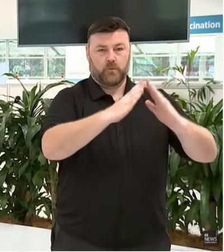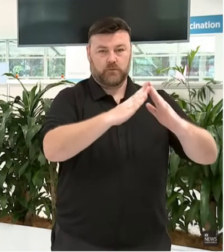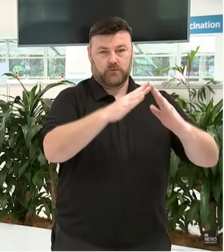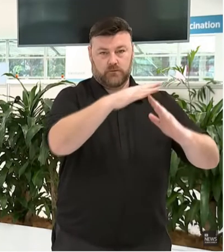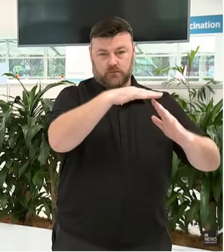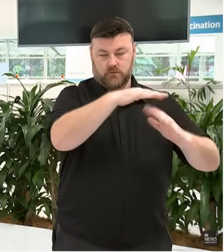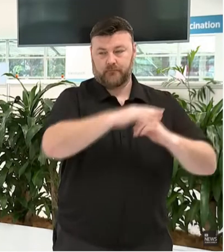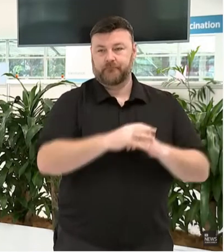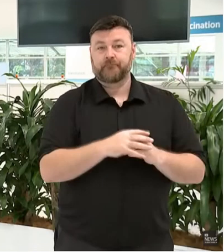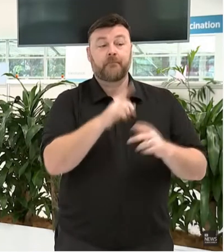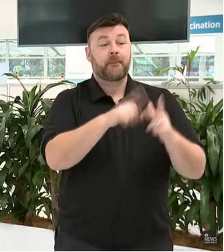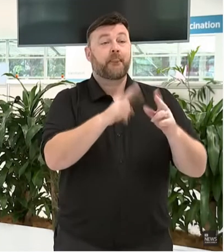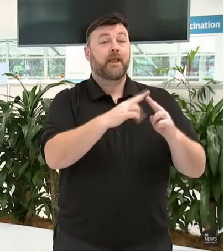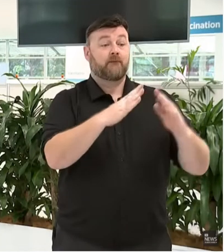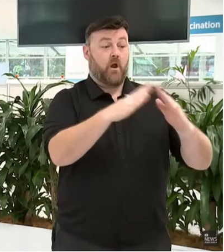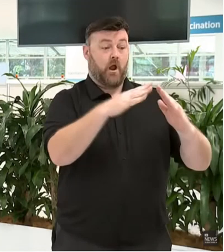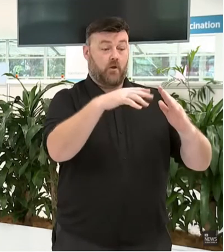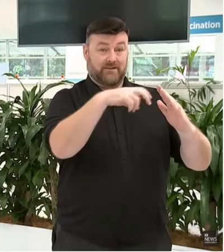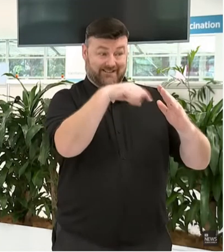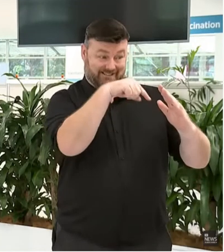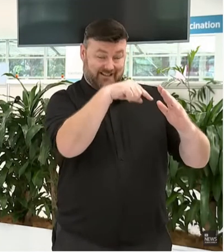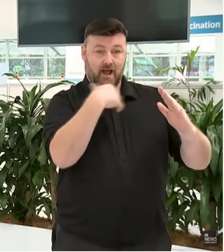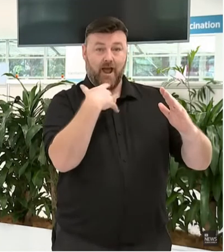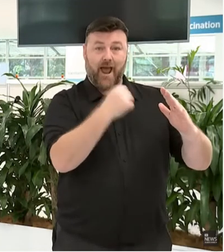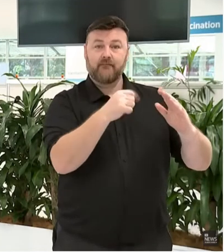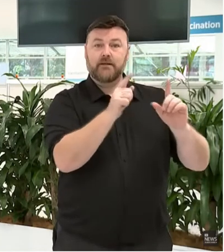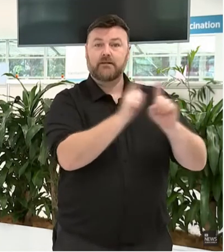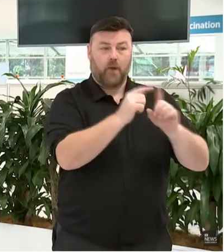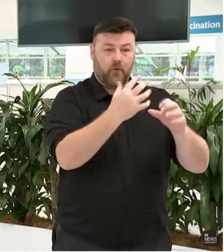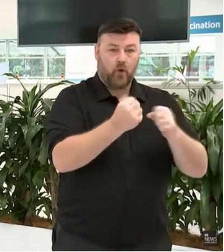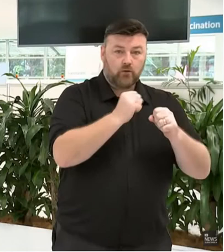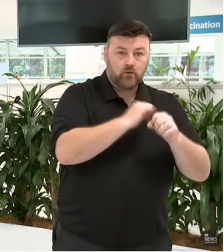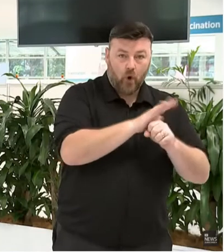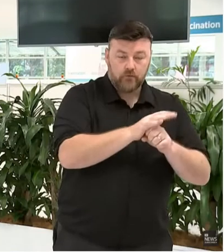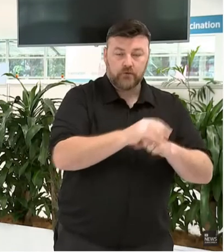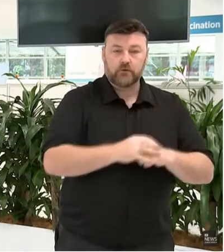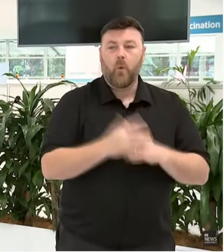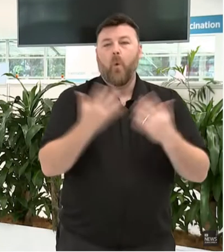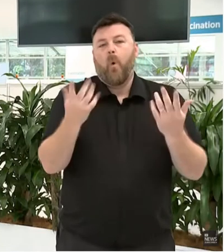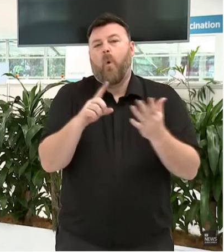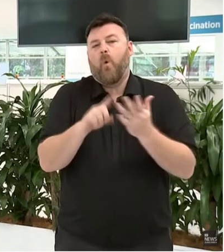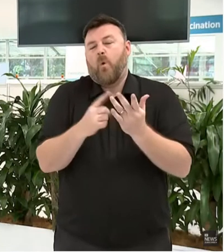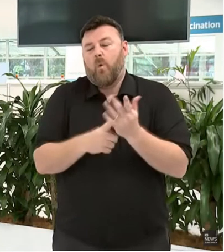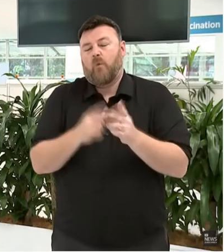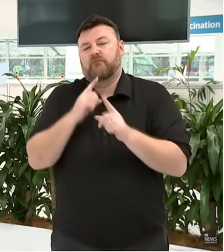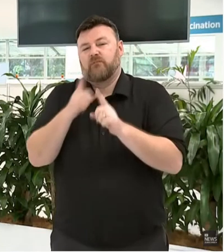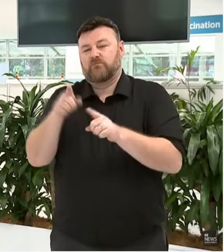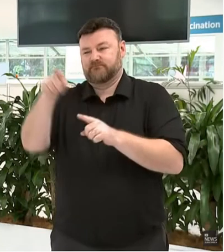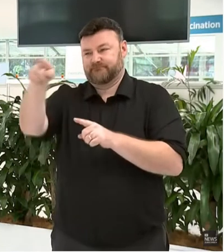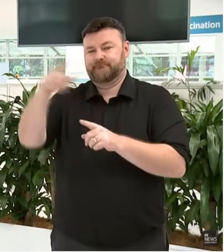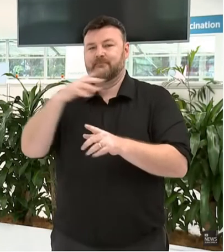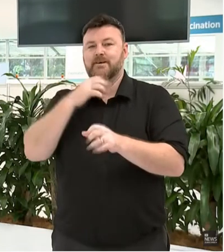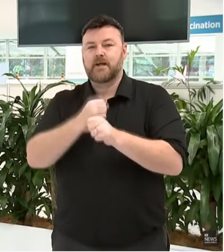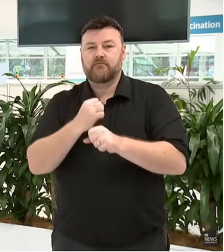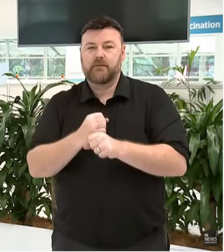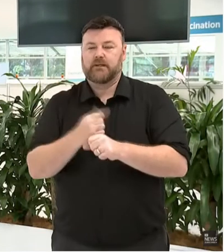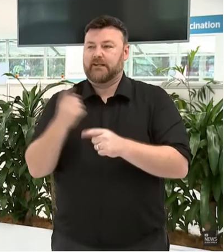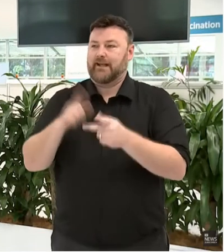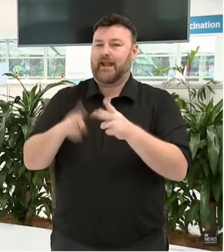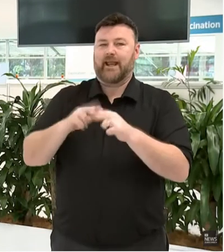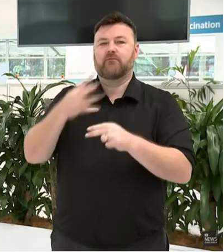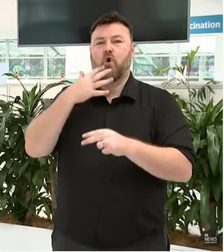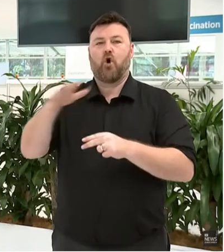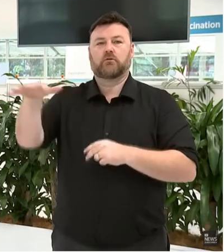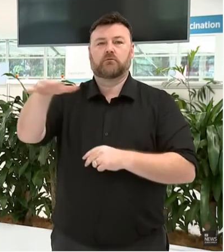who tests positive or is deemed by New South Wales Health for there to be, if it was to occur in a high-risk